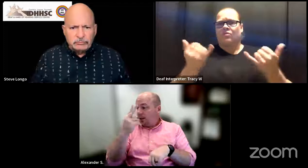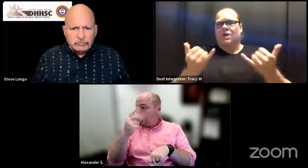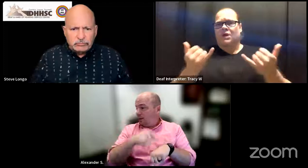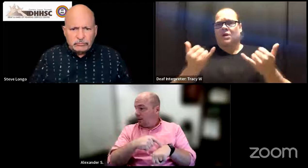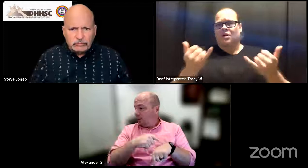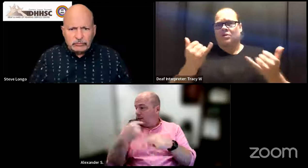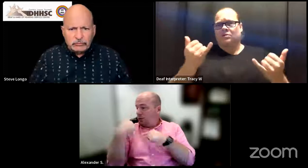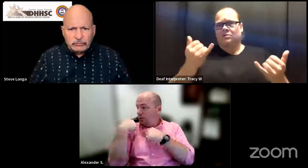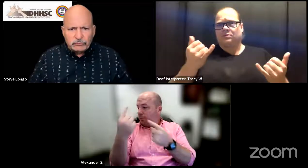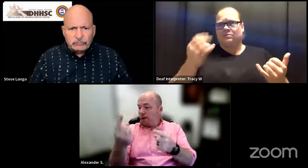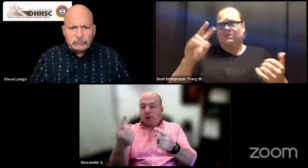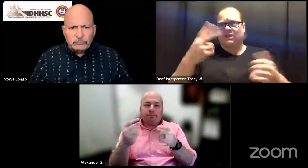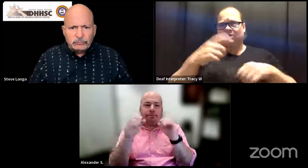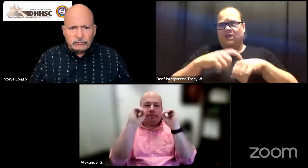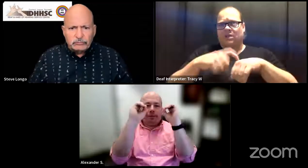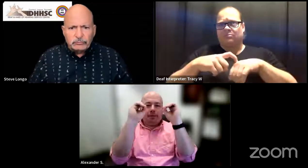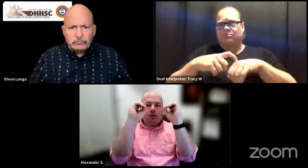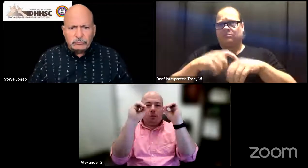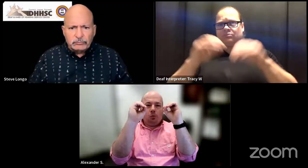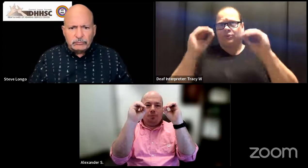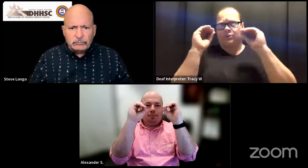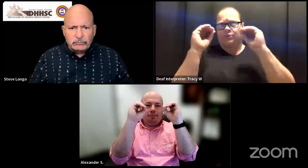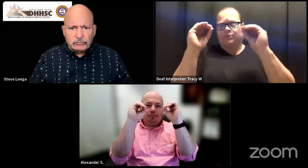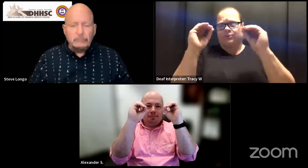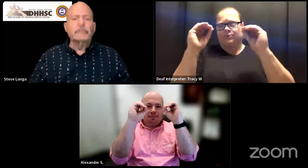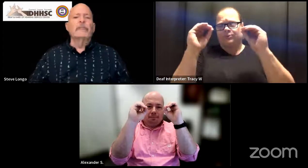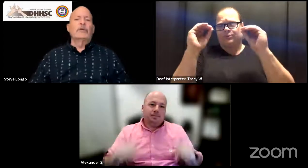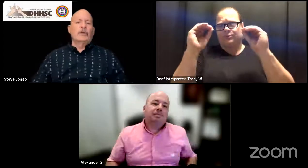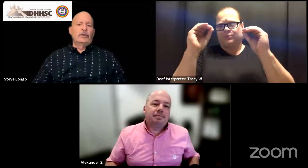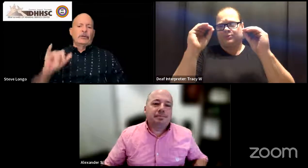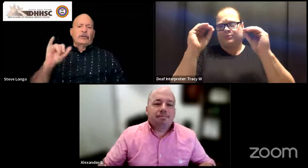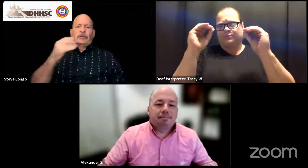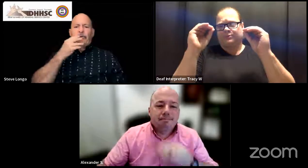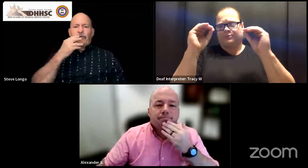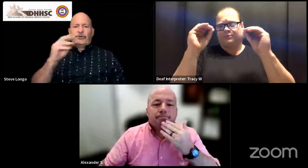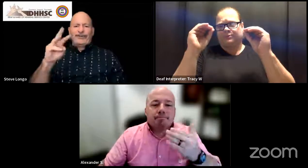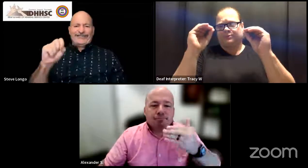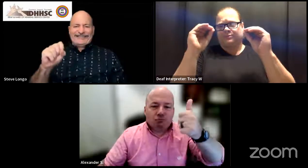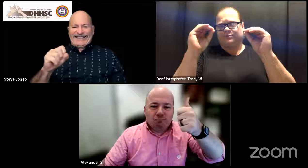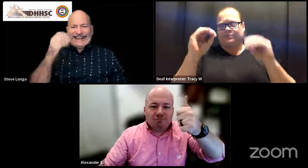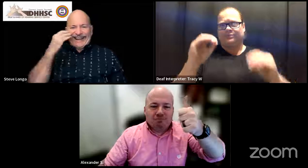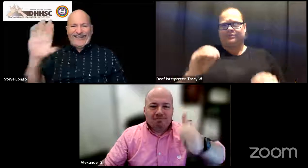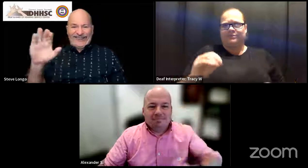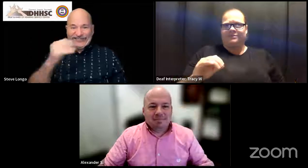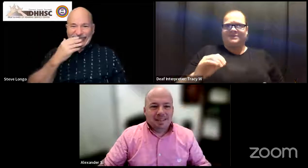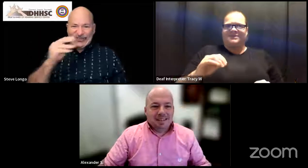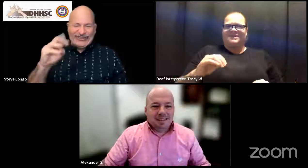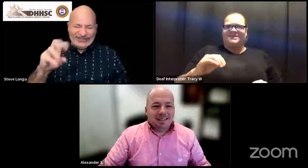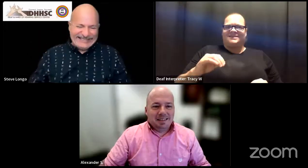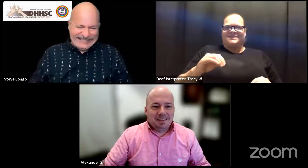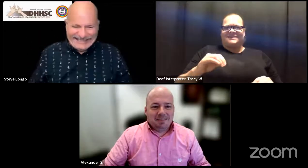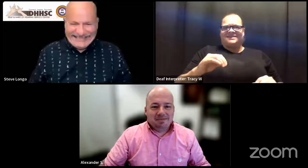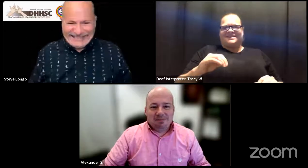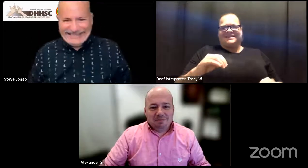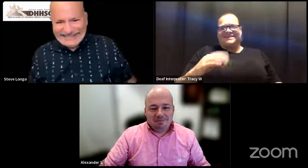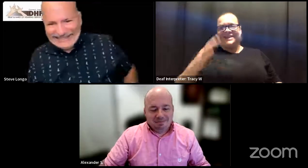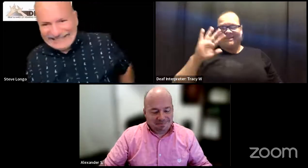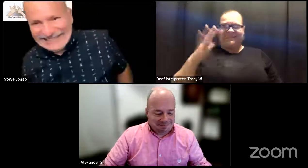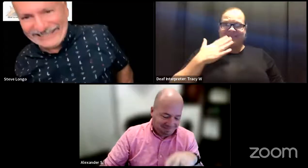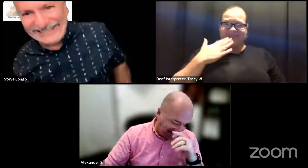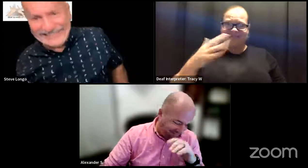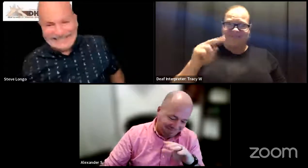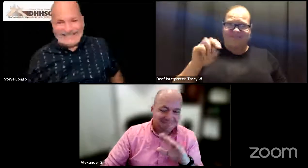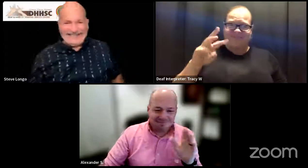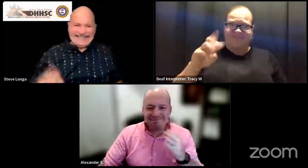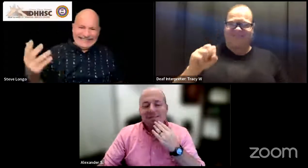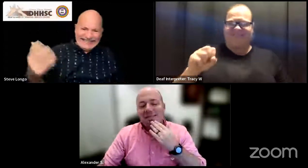This is Alex, and checking the second time now, still have no comments or questions from the audience.